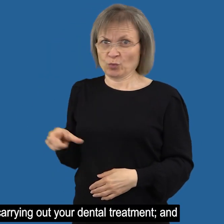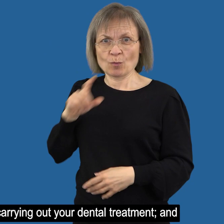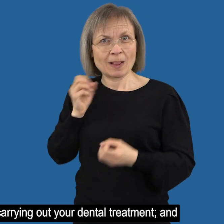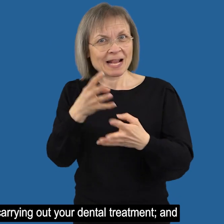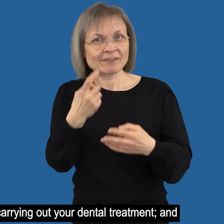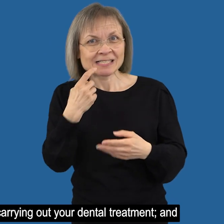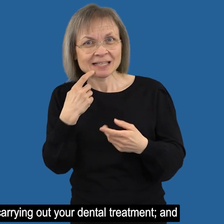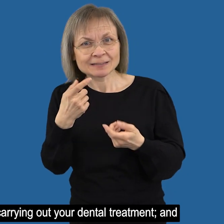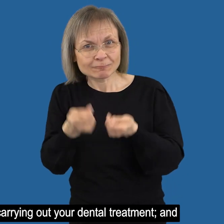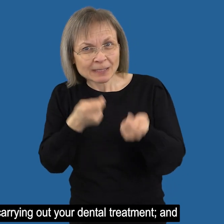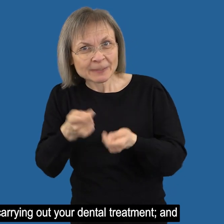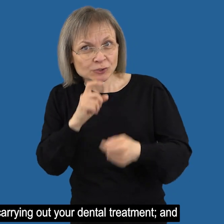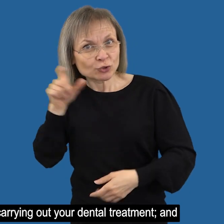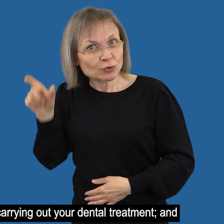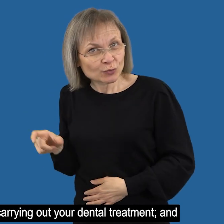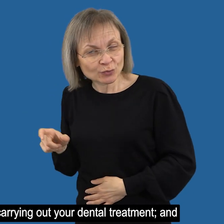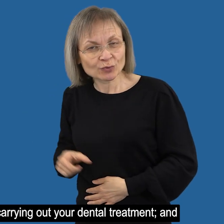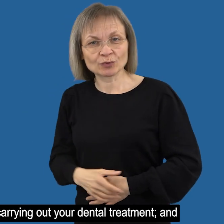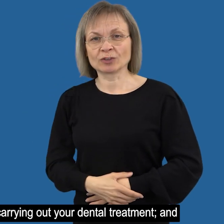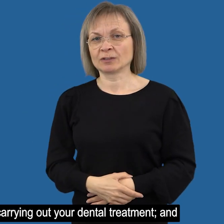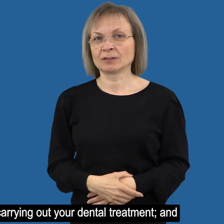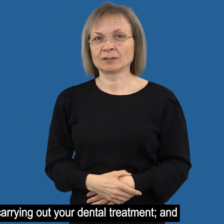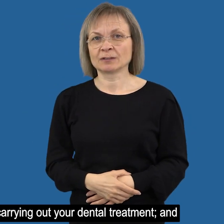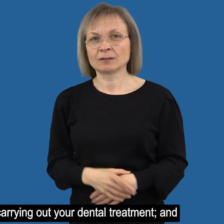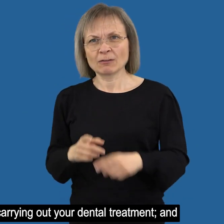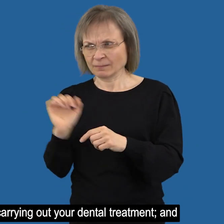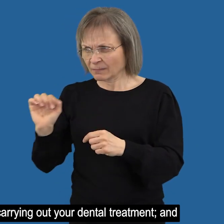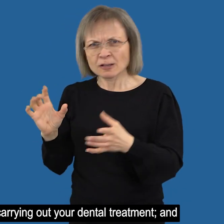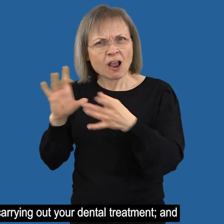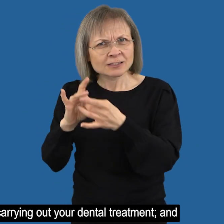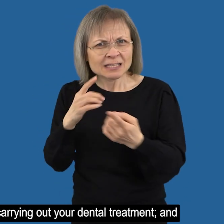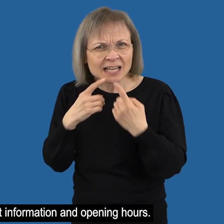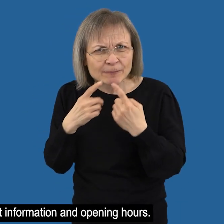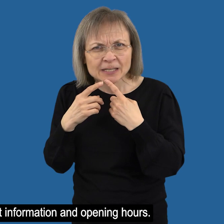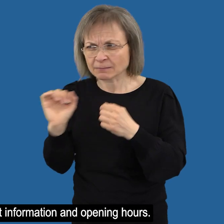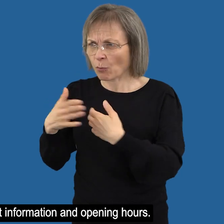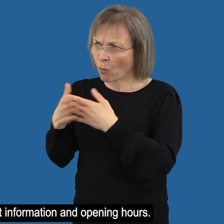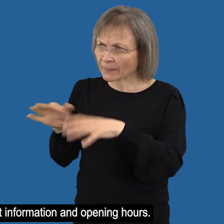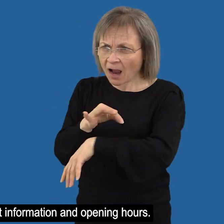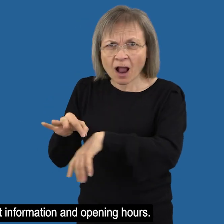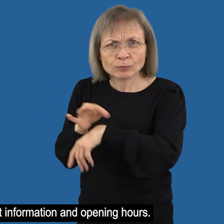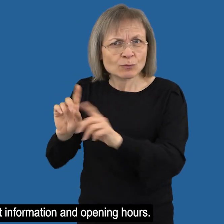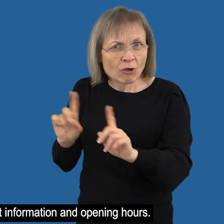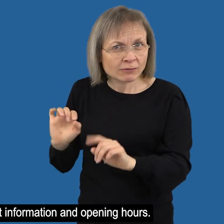who will be carrying out your dental treatment, and contact information and opening hours.